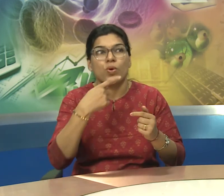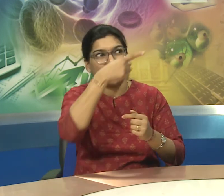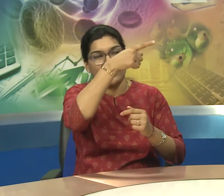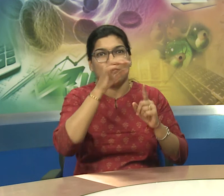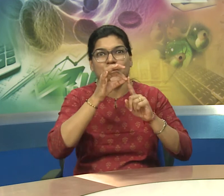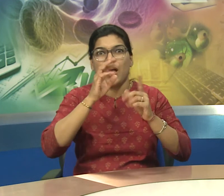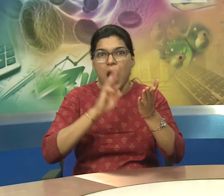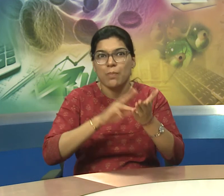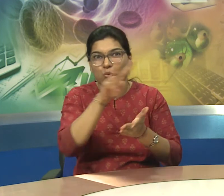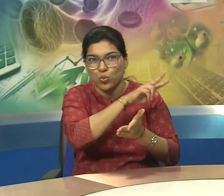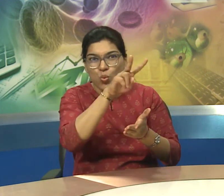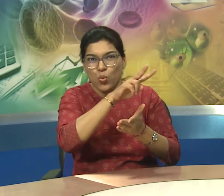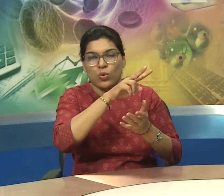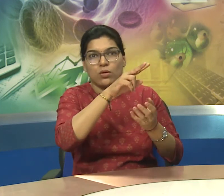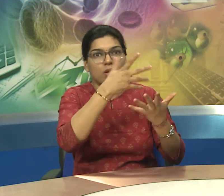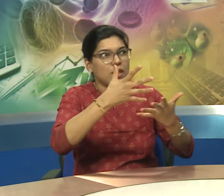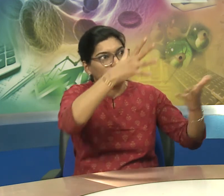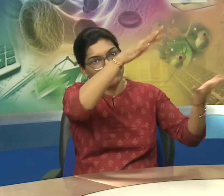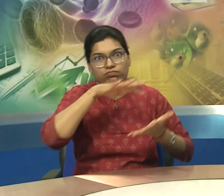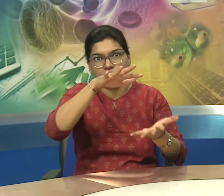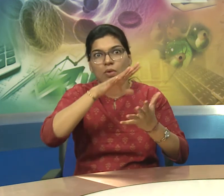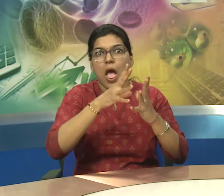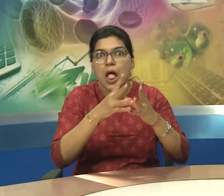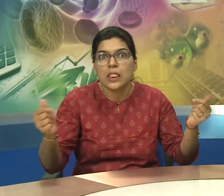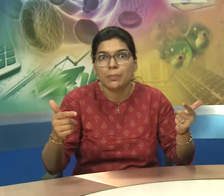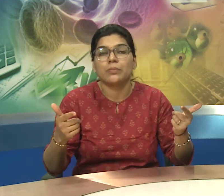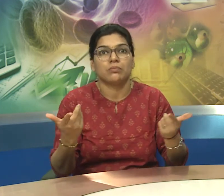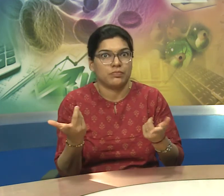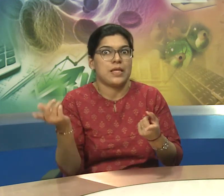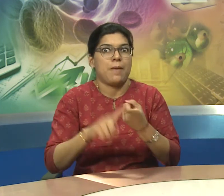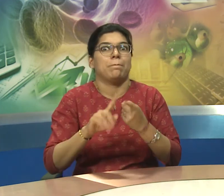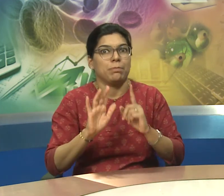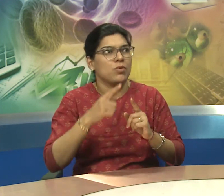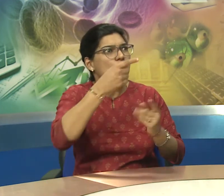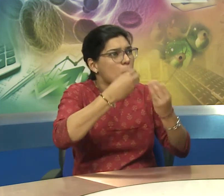buys finished goods from the product,